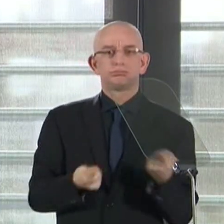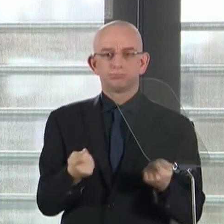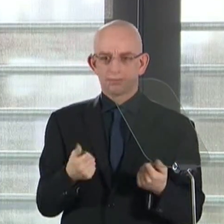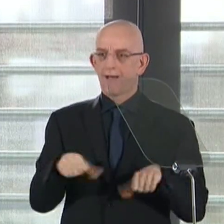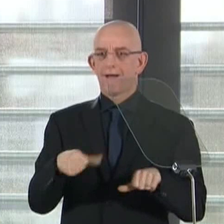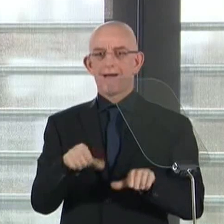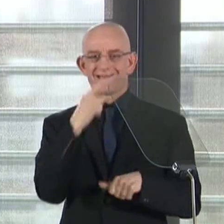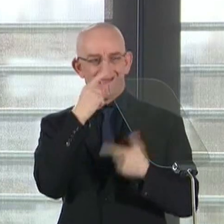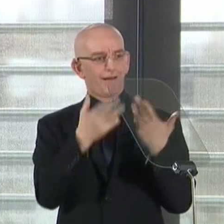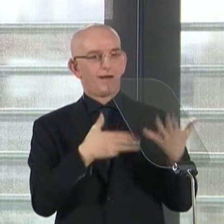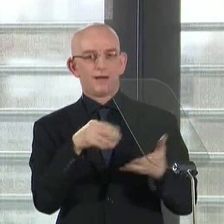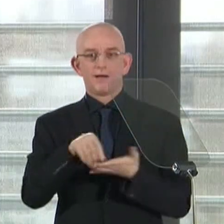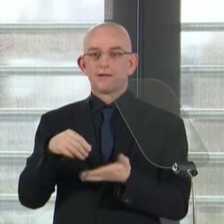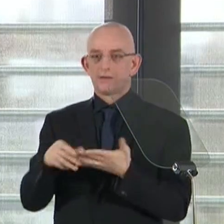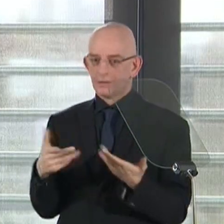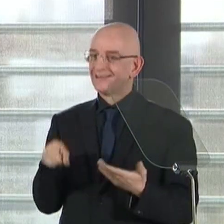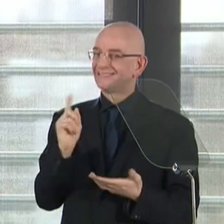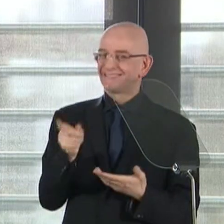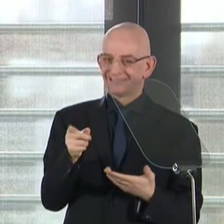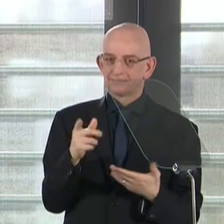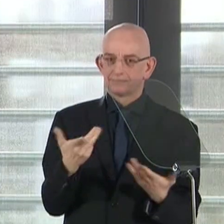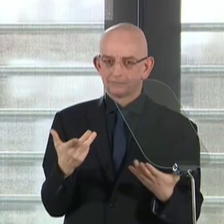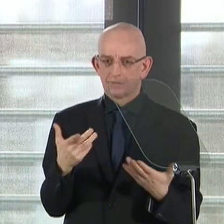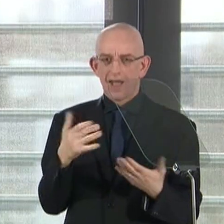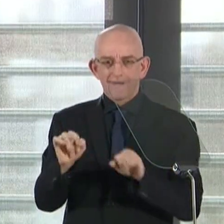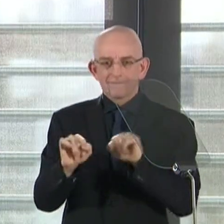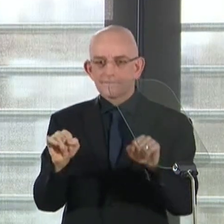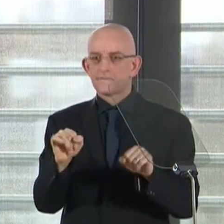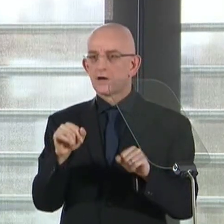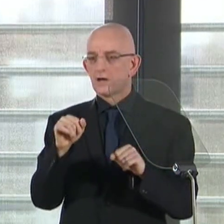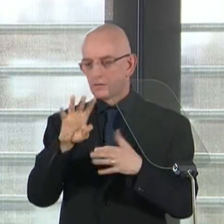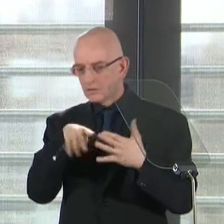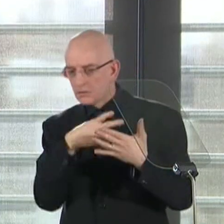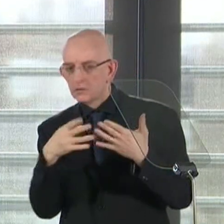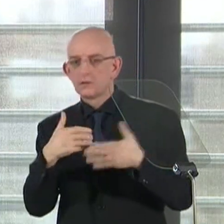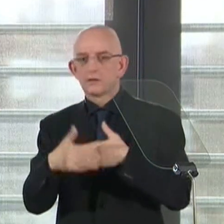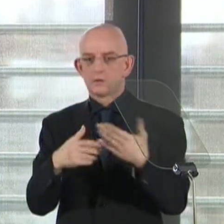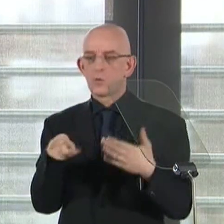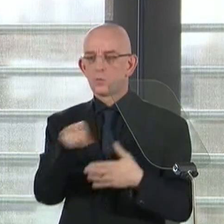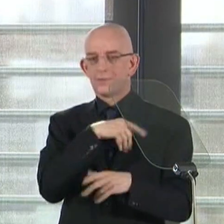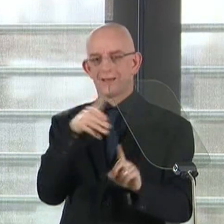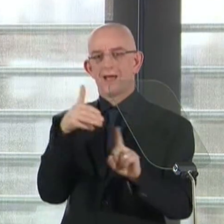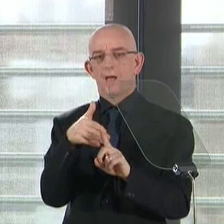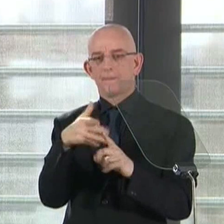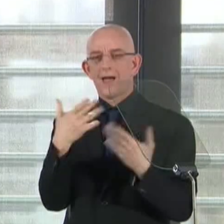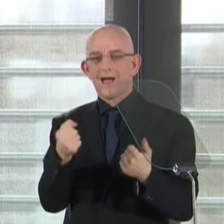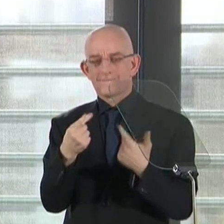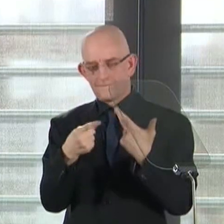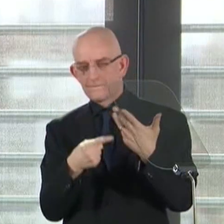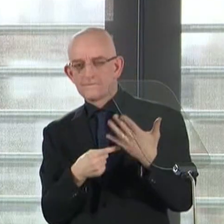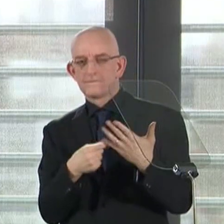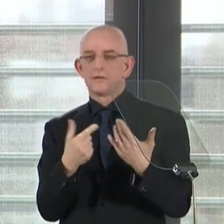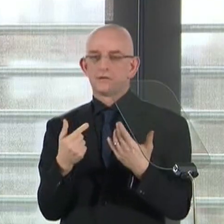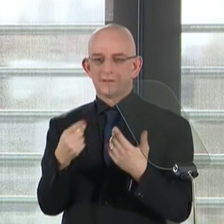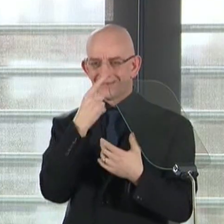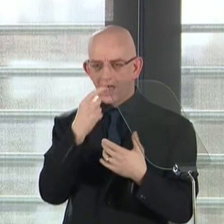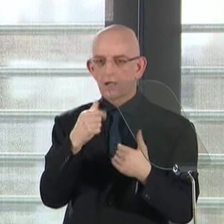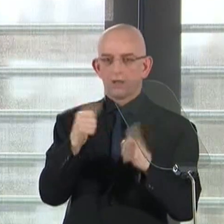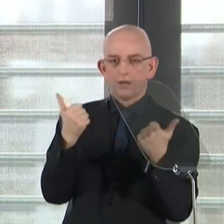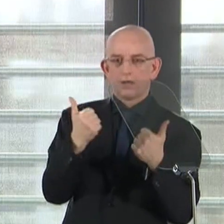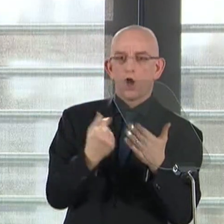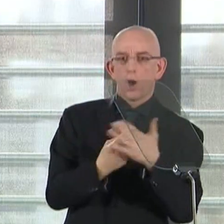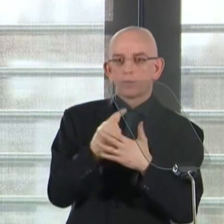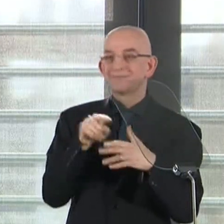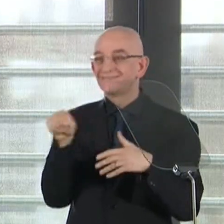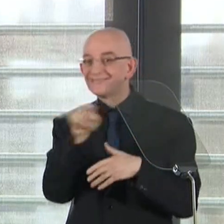can access. And actually, there are some good pathways available. And I met some people here just earlier today who are taking